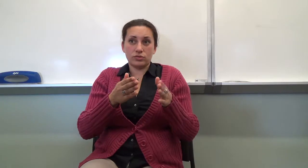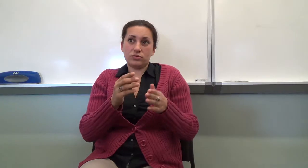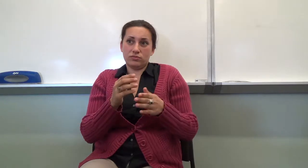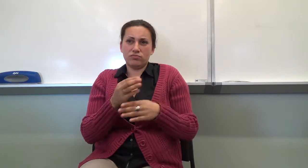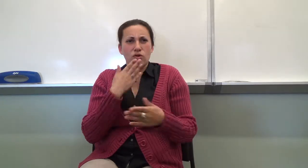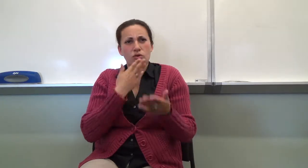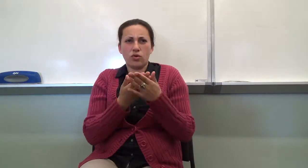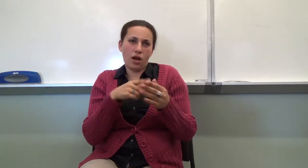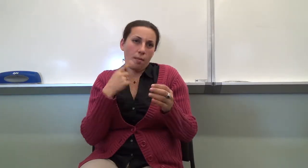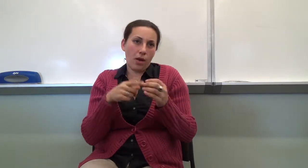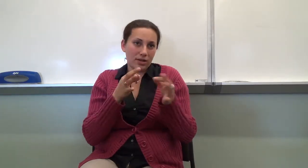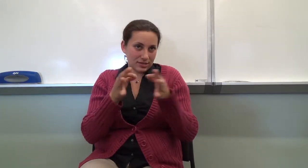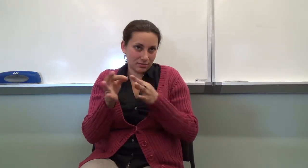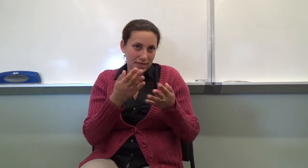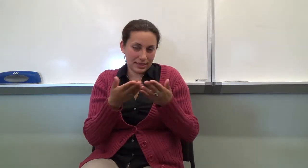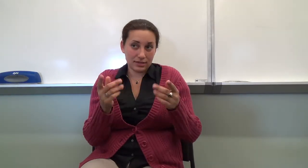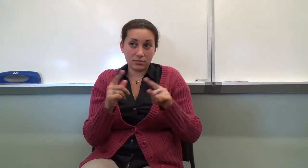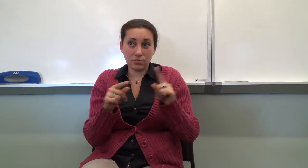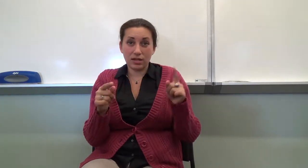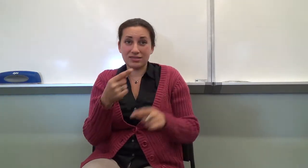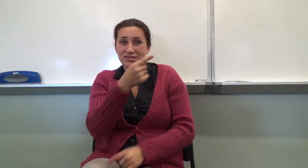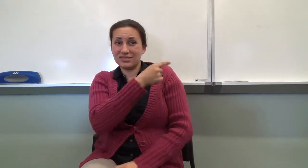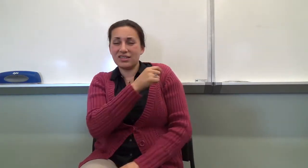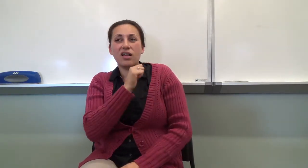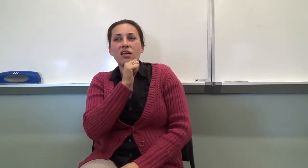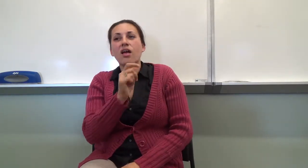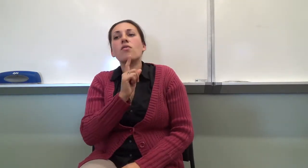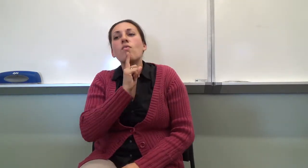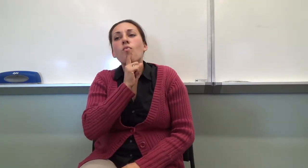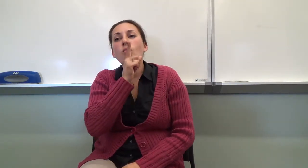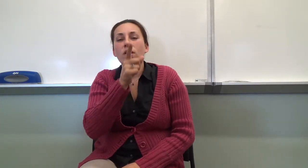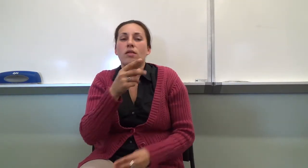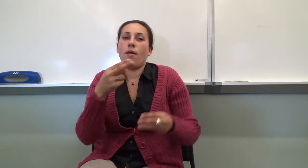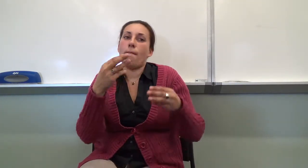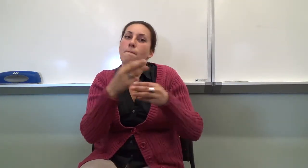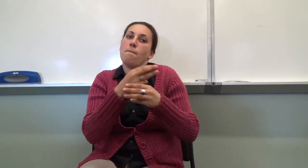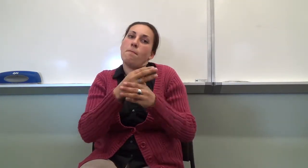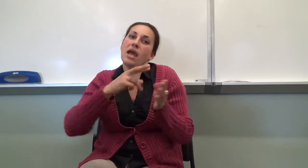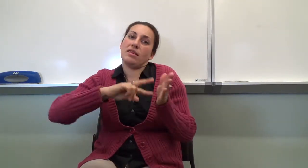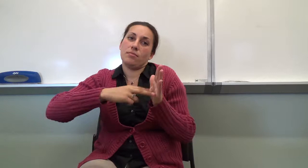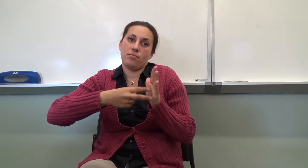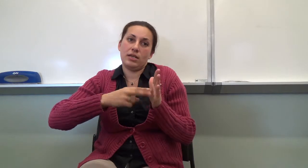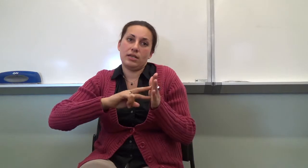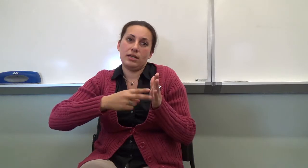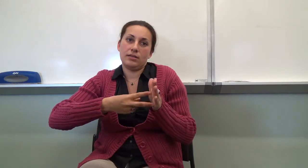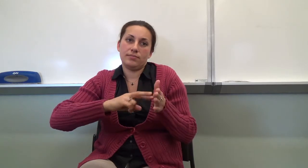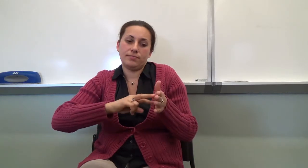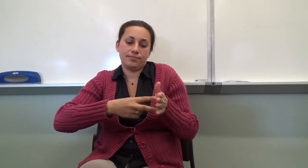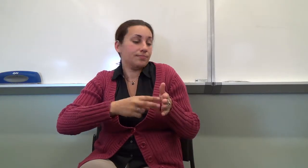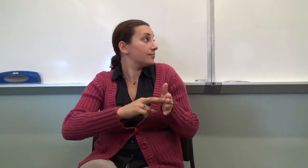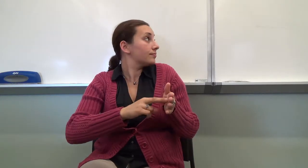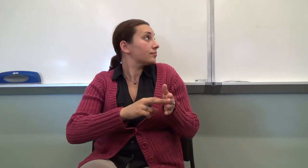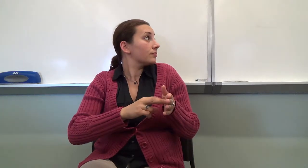know, truly speaking, these are not mathematical definitions. Infinitely many points that follow a straight path.